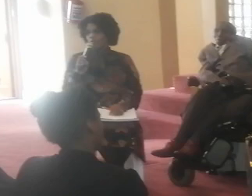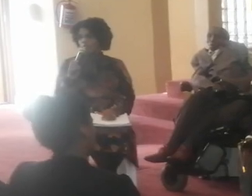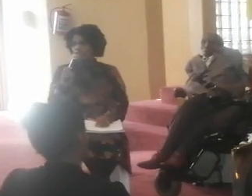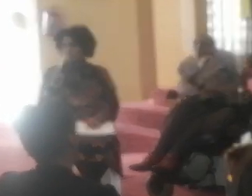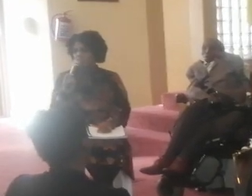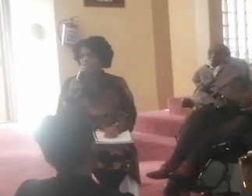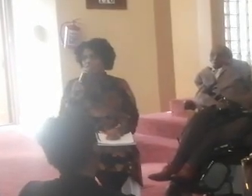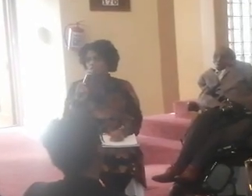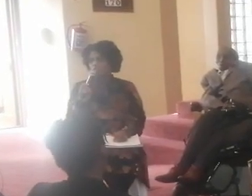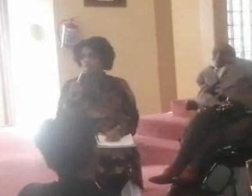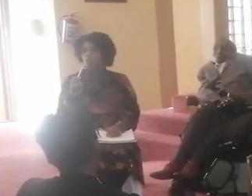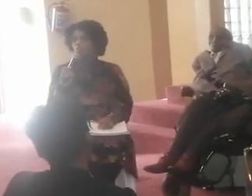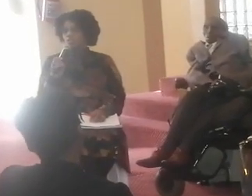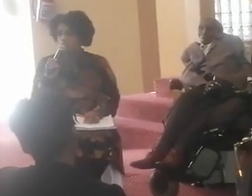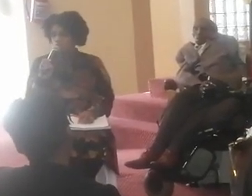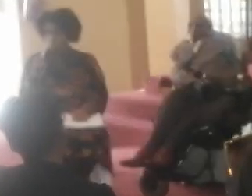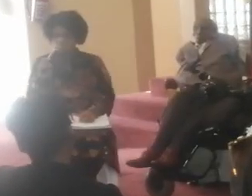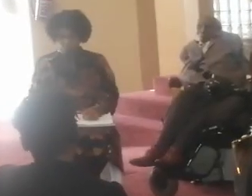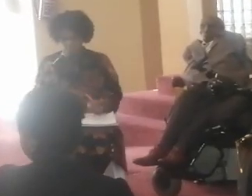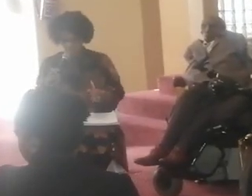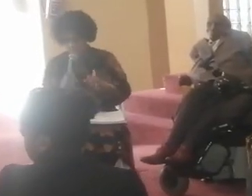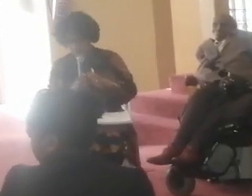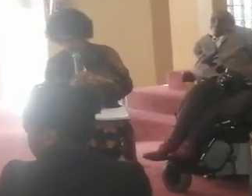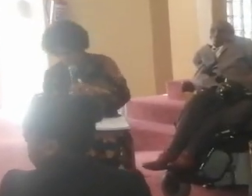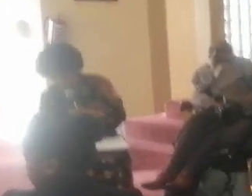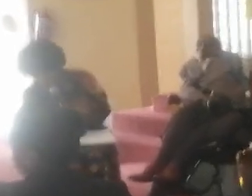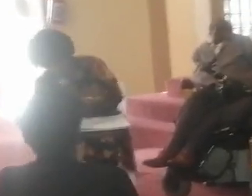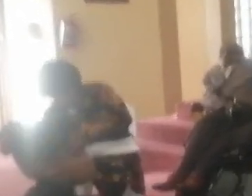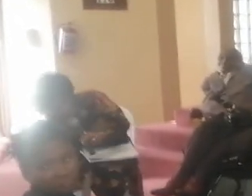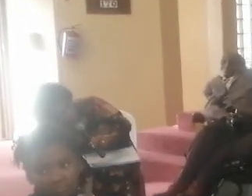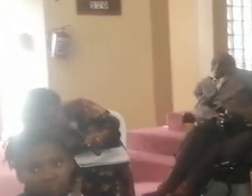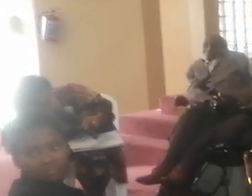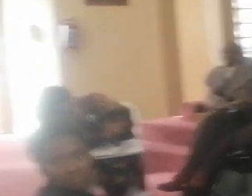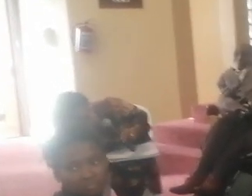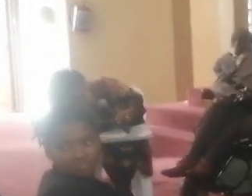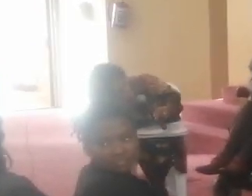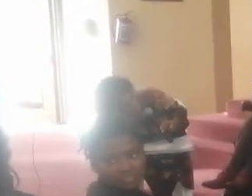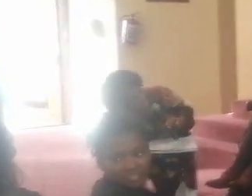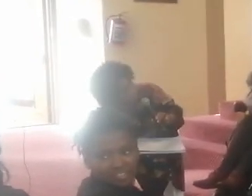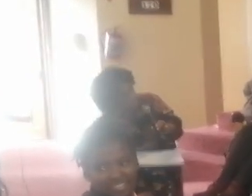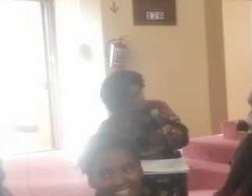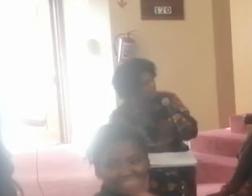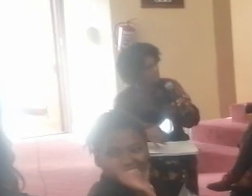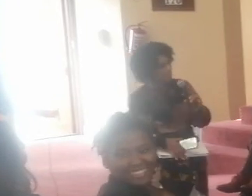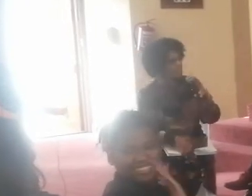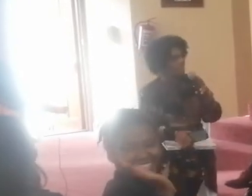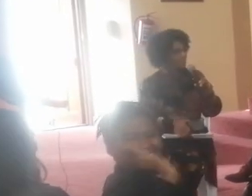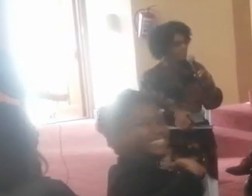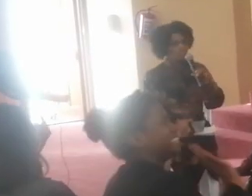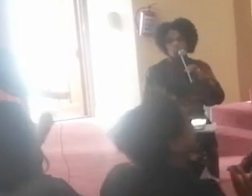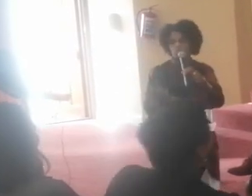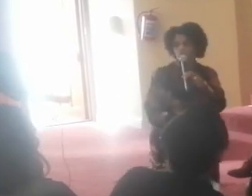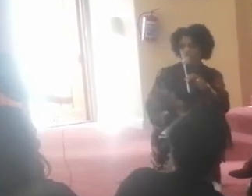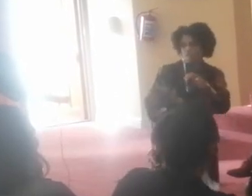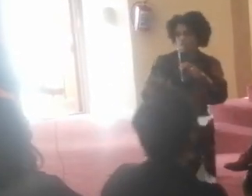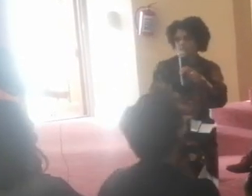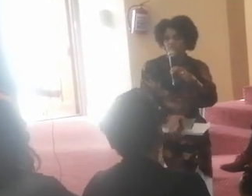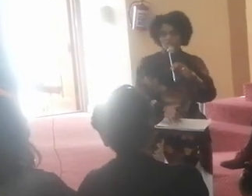our pastor. They will all introduce themselves, right? I'm not going to introduce them. I'll give them a chance each to introduce